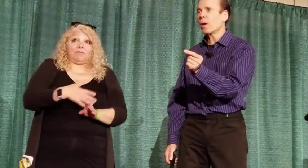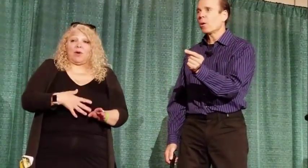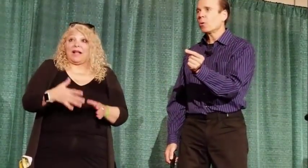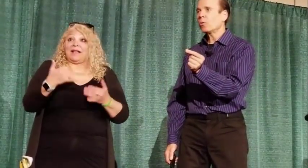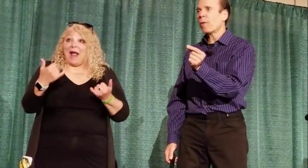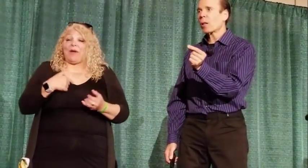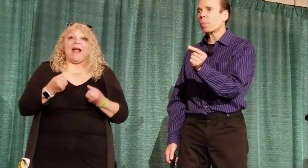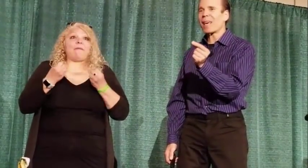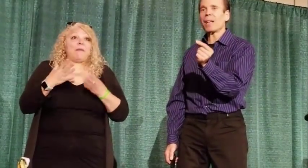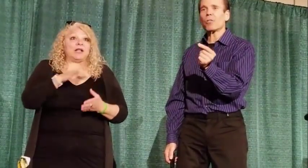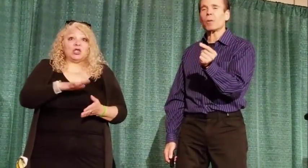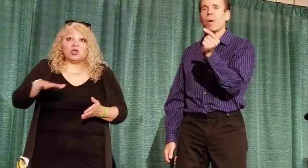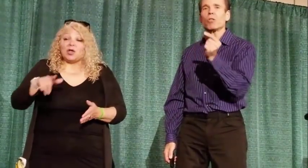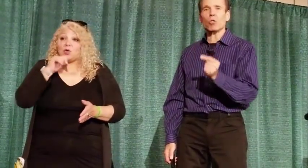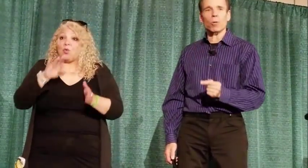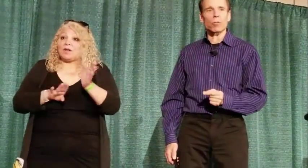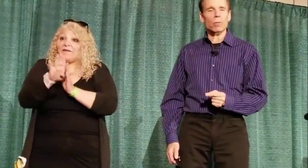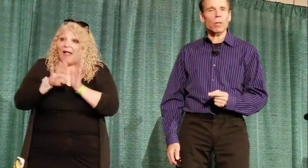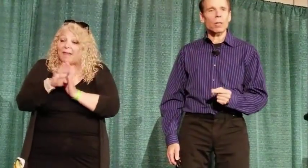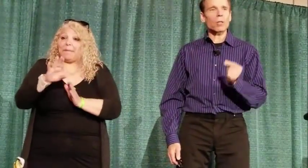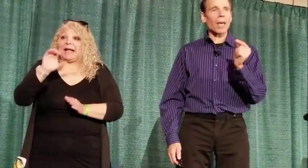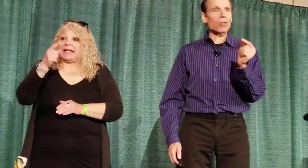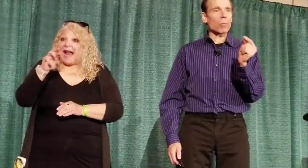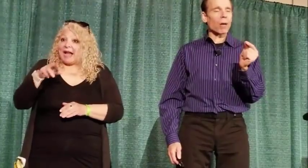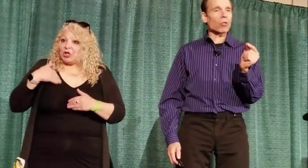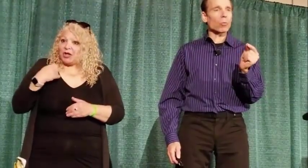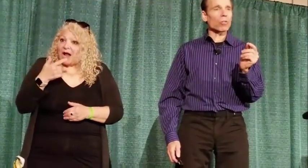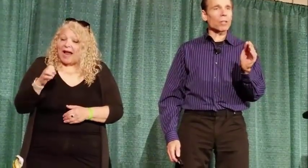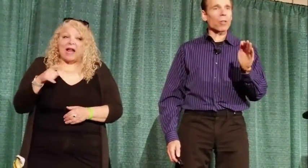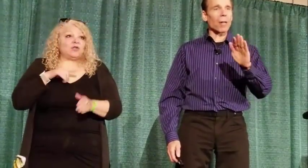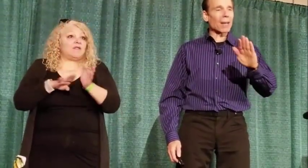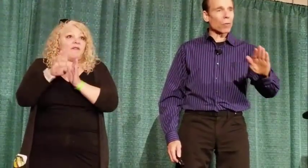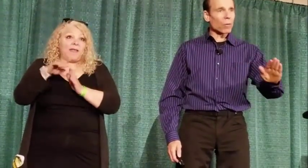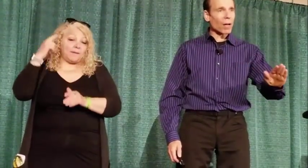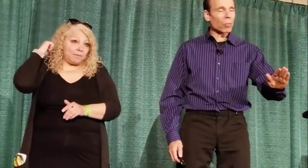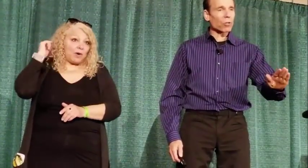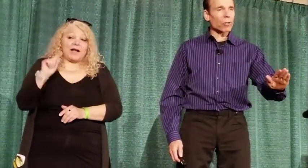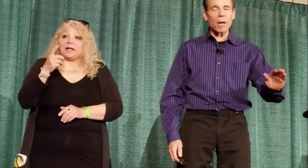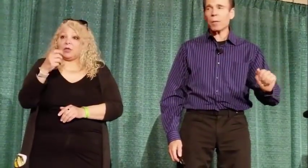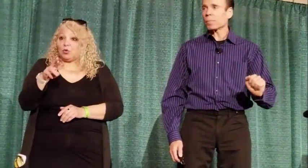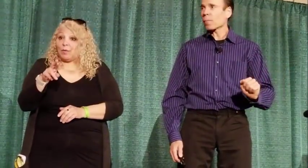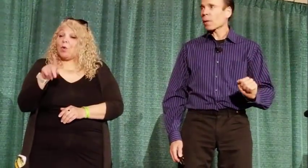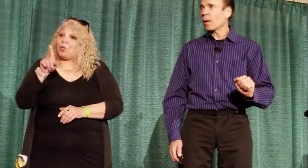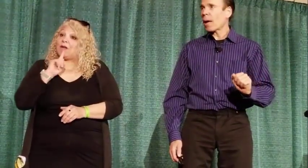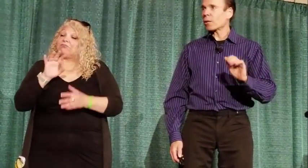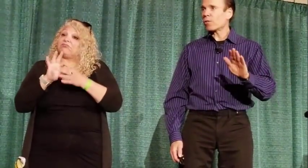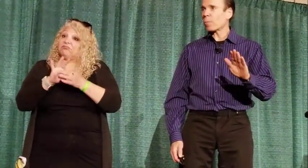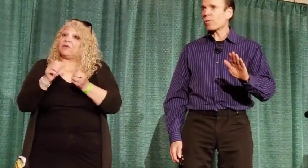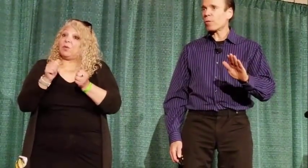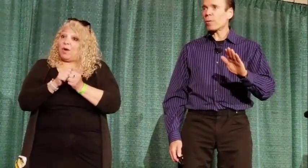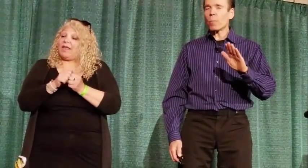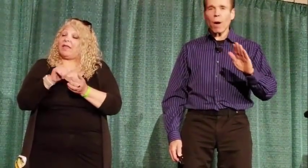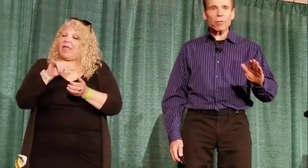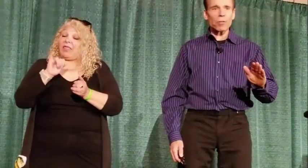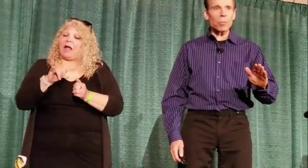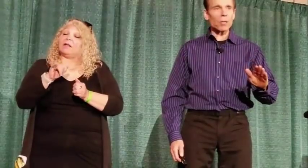children who develop cancer and brain tumors. Cancer and brain tumors linked to the lack of green vegetables in the diet and the consumption